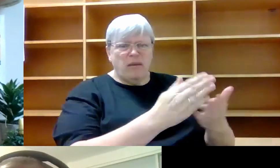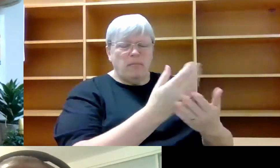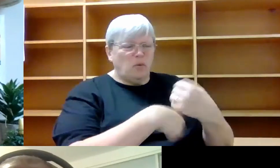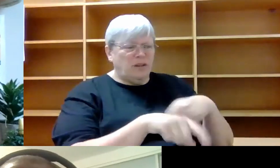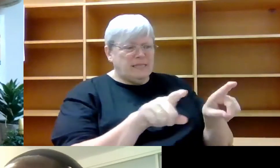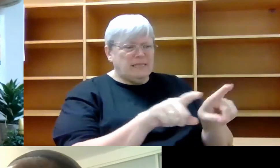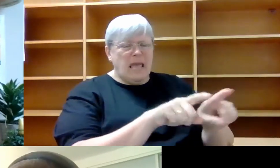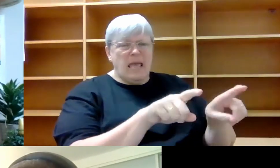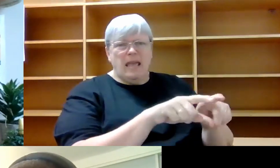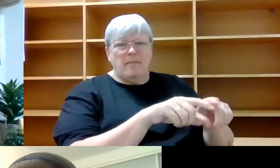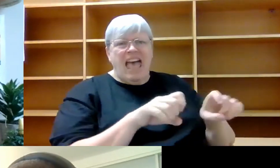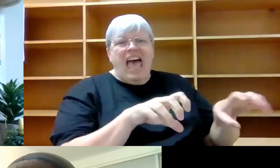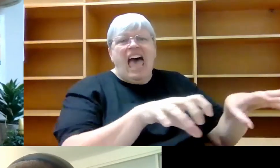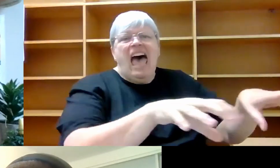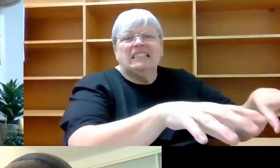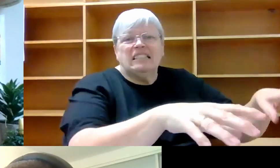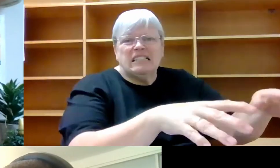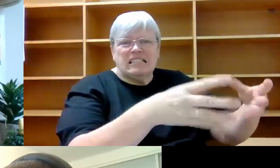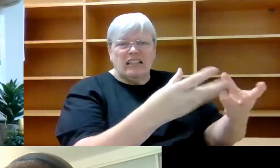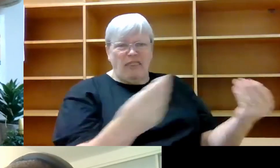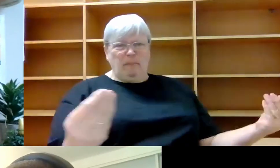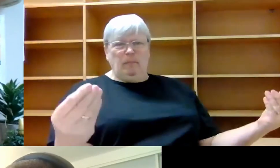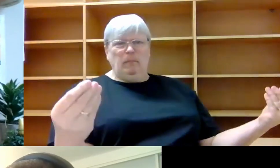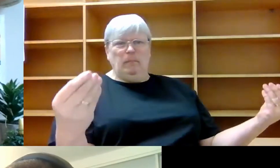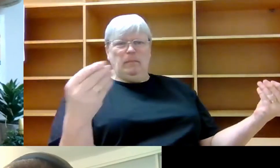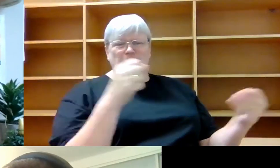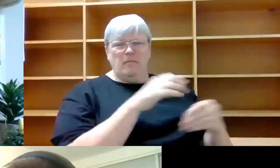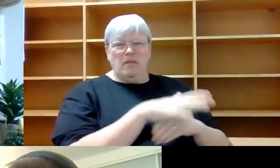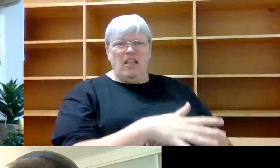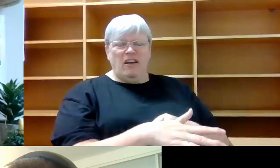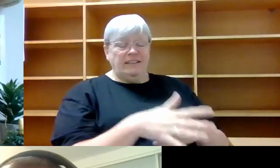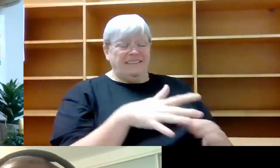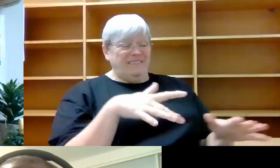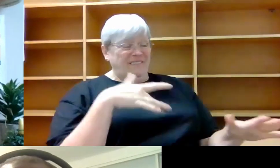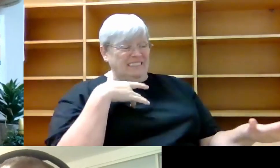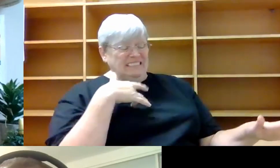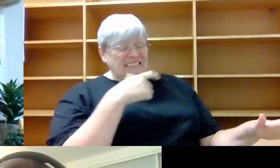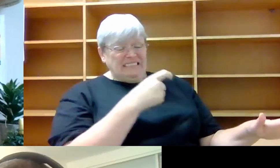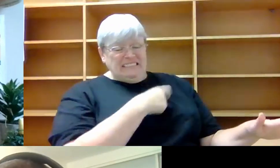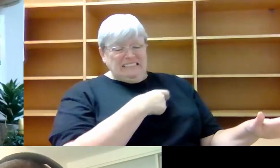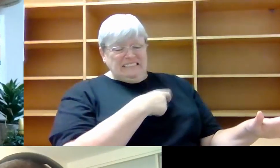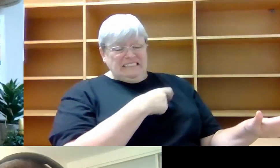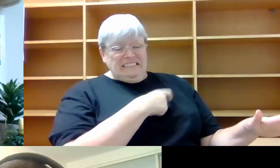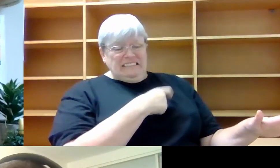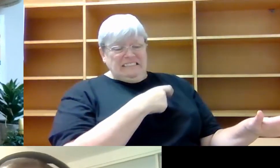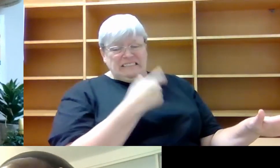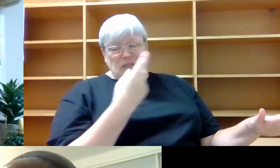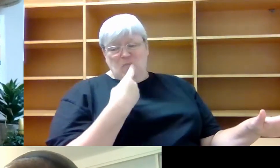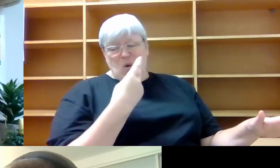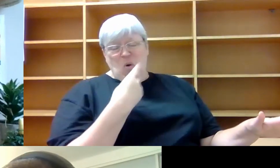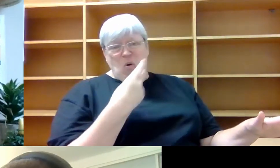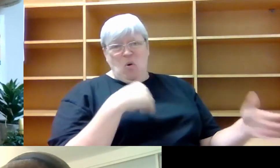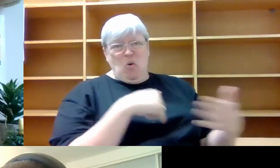got drowned in the blood. My heart thumped my ribcage. Keraton and I shared a look. We